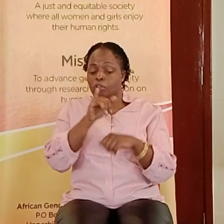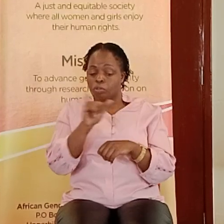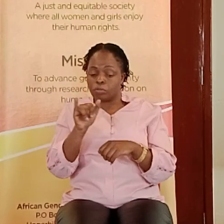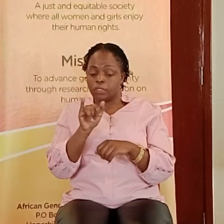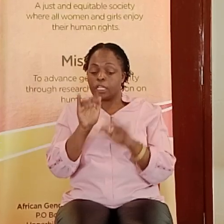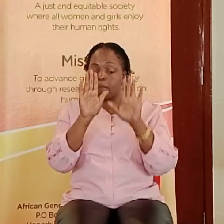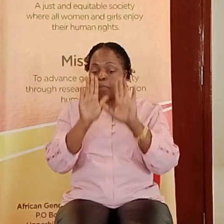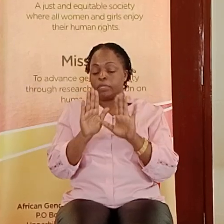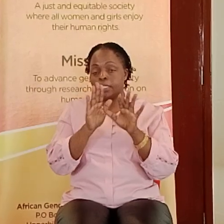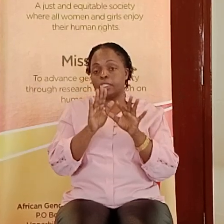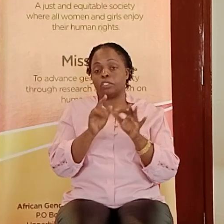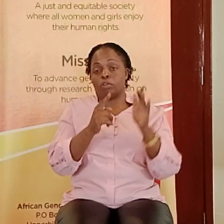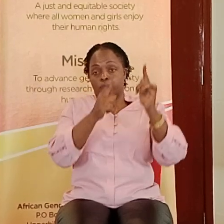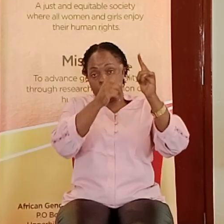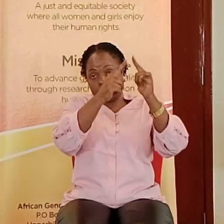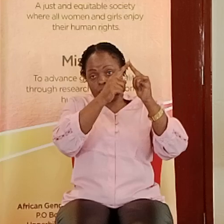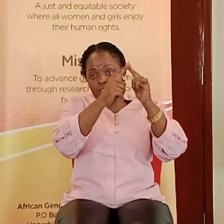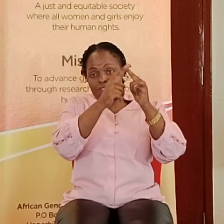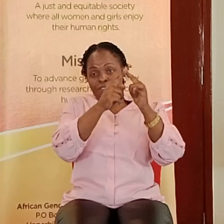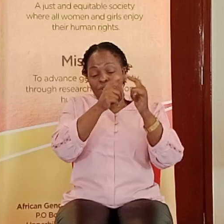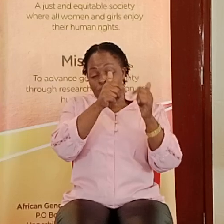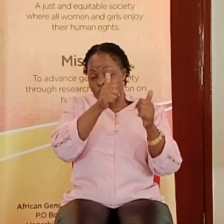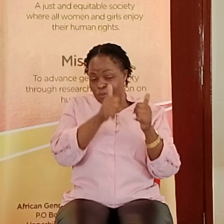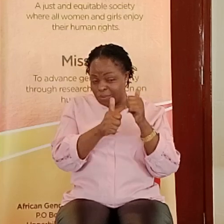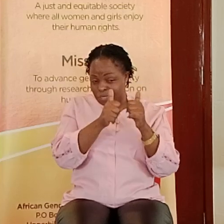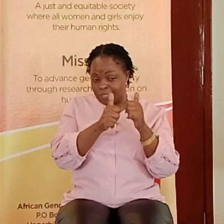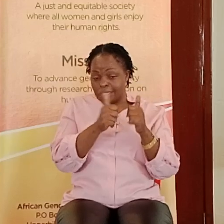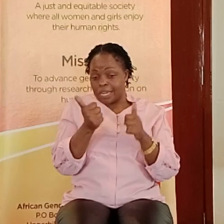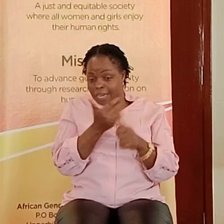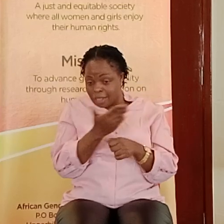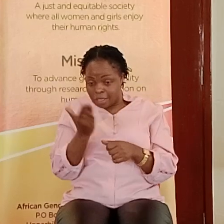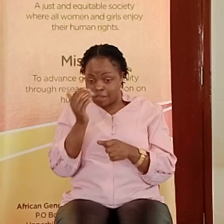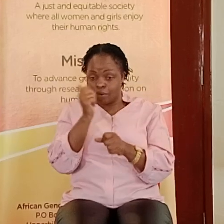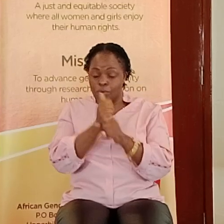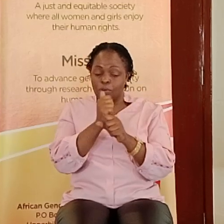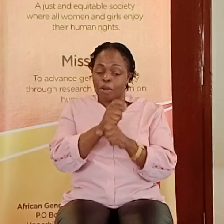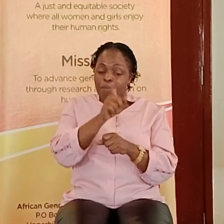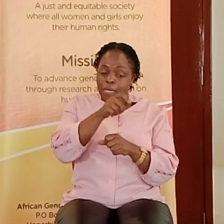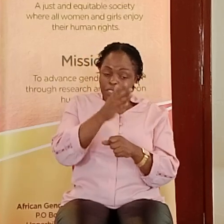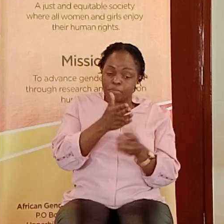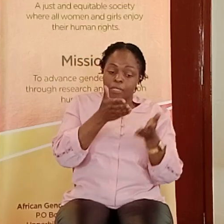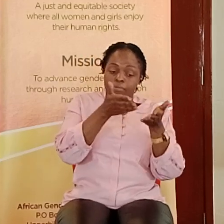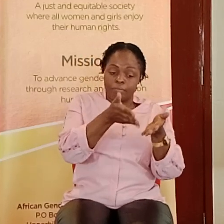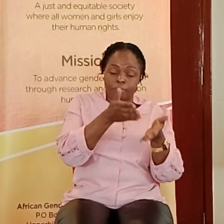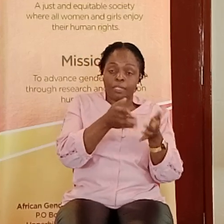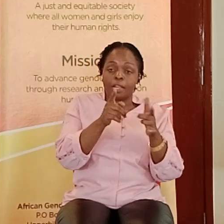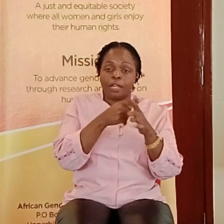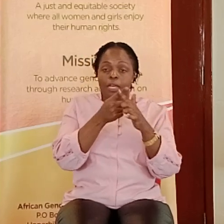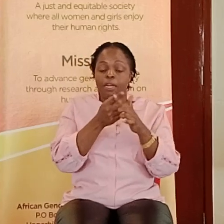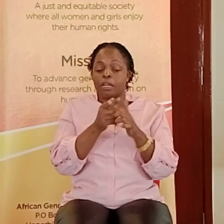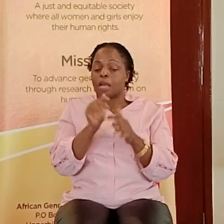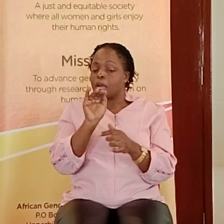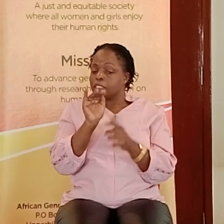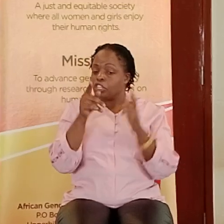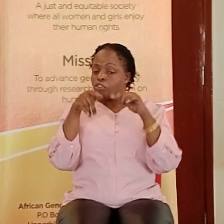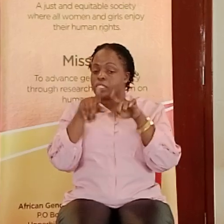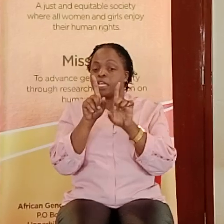critical objectives, that whatever we do will be presented, and then it will be us then to ask ourselves, we propose